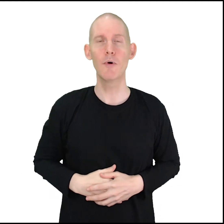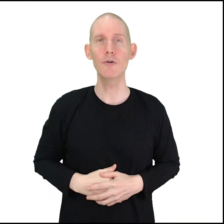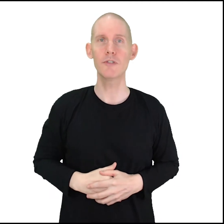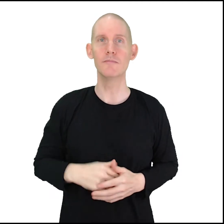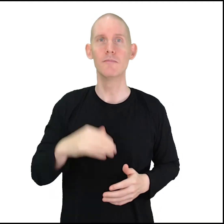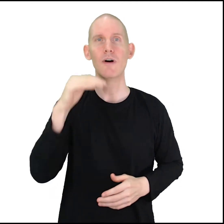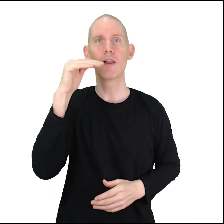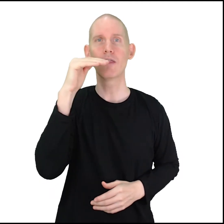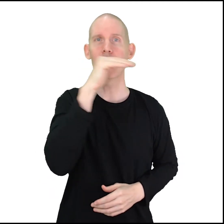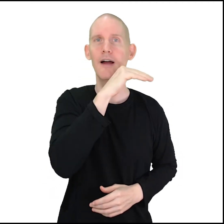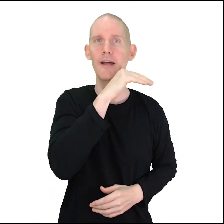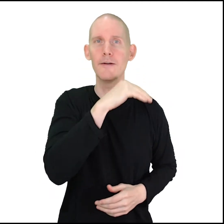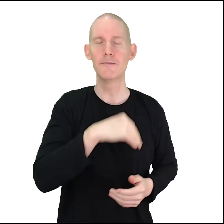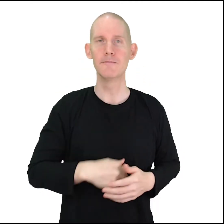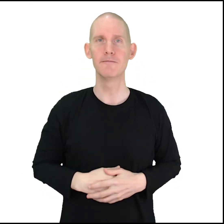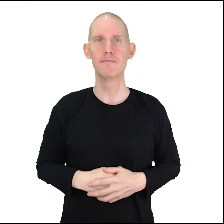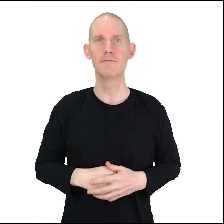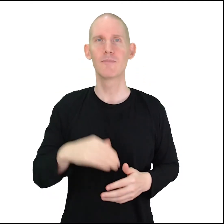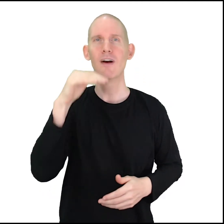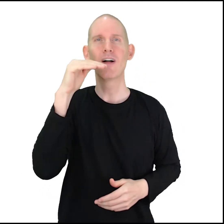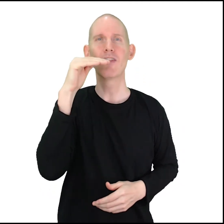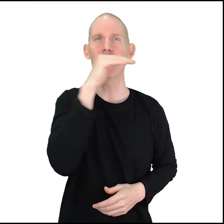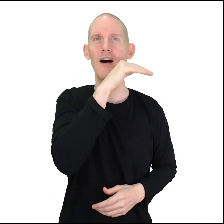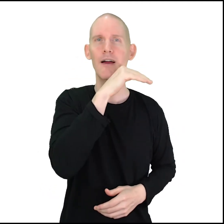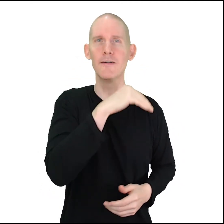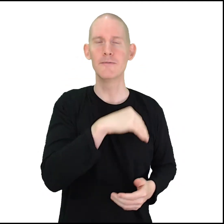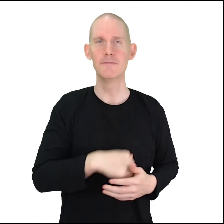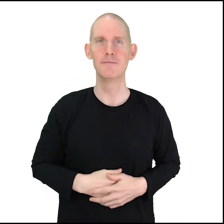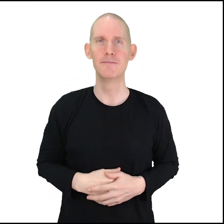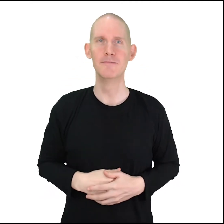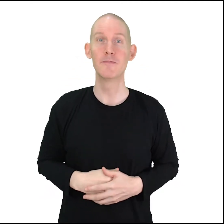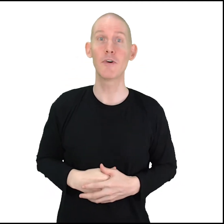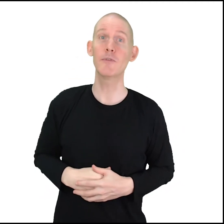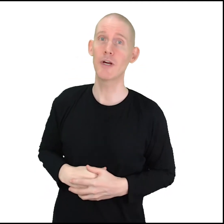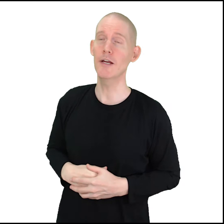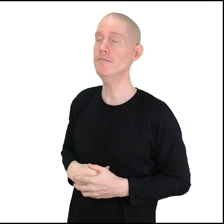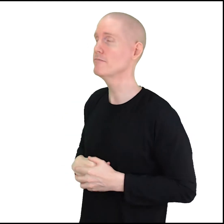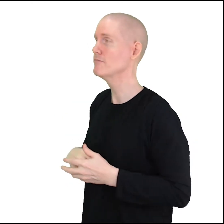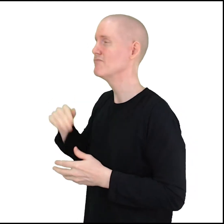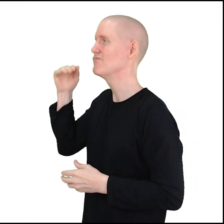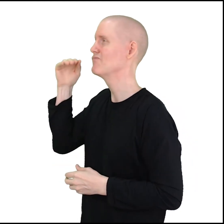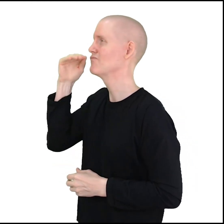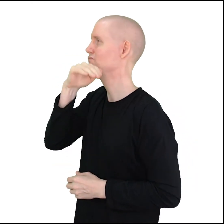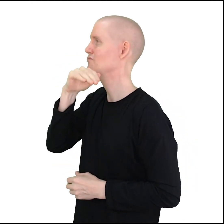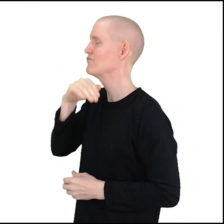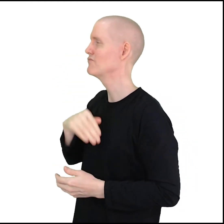motion. Lie. Lie. From the side.